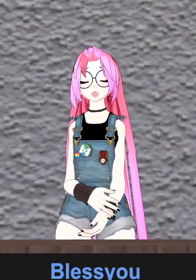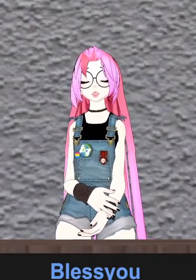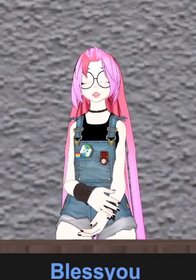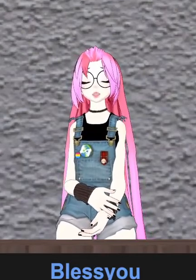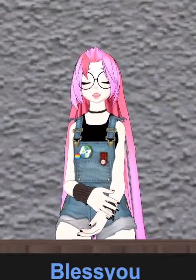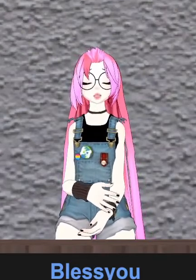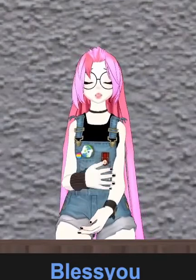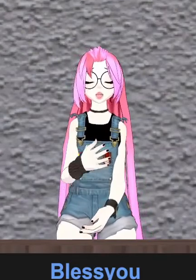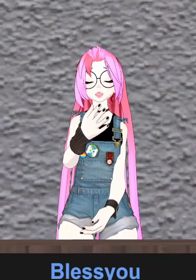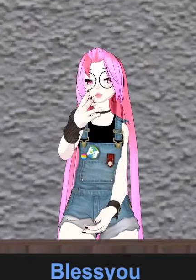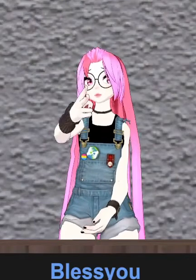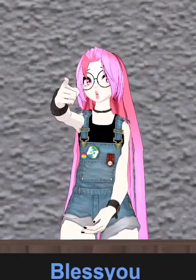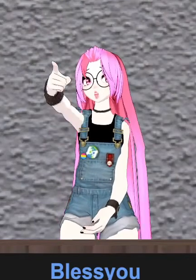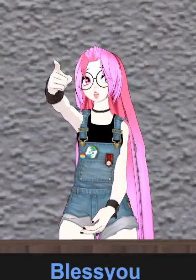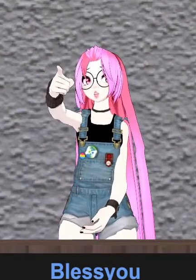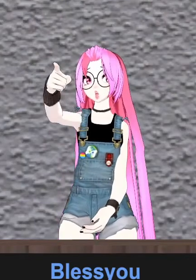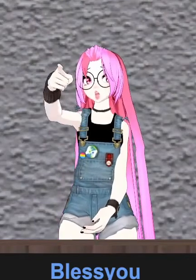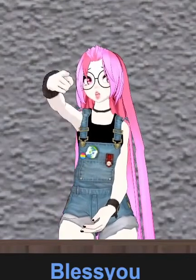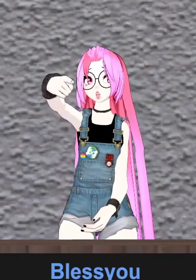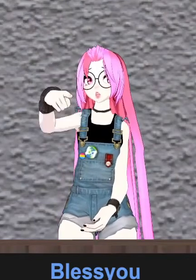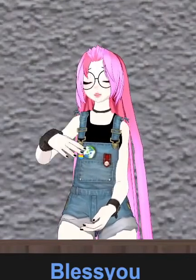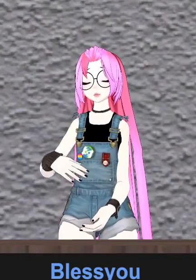Hey, that's a rock. You win. Come on, Amparo.